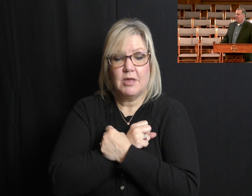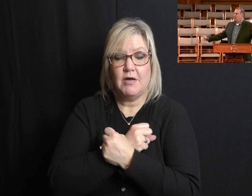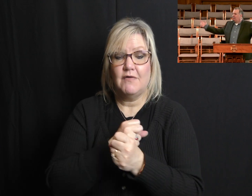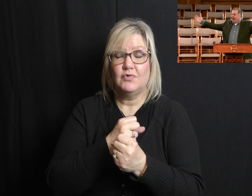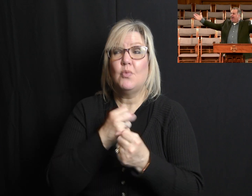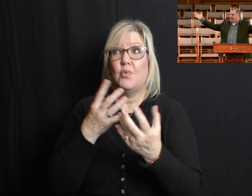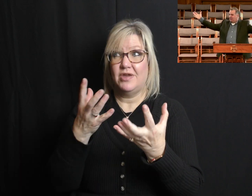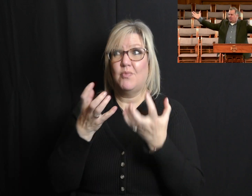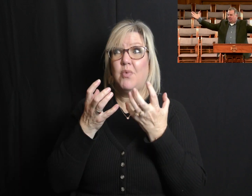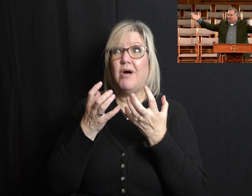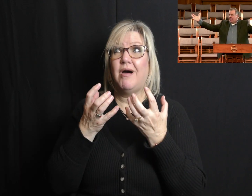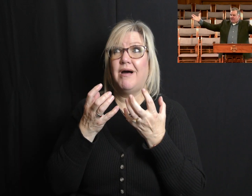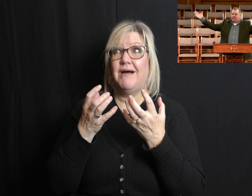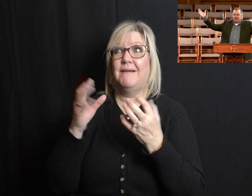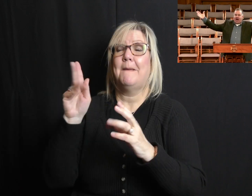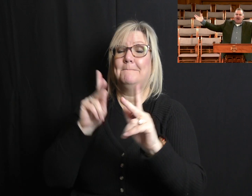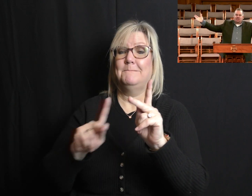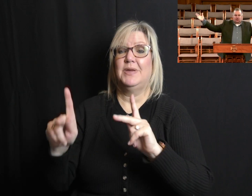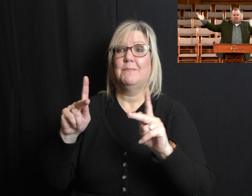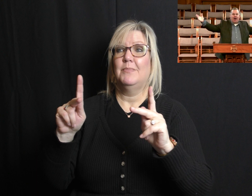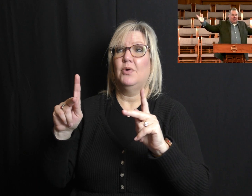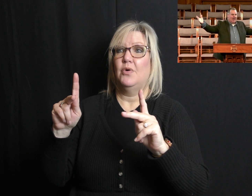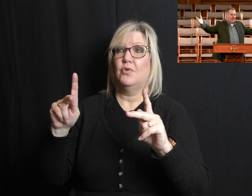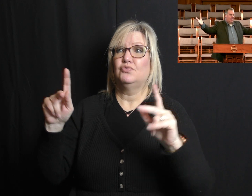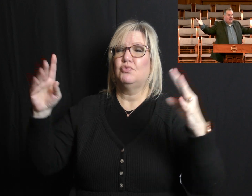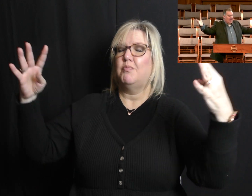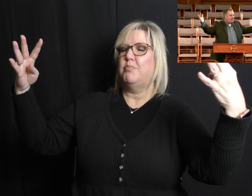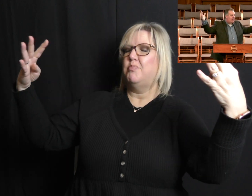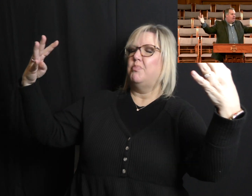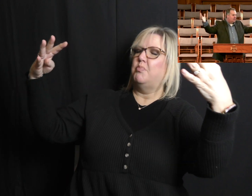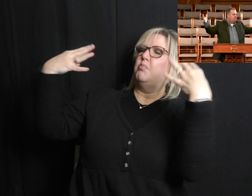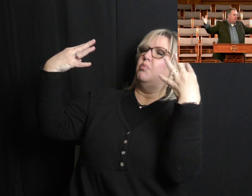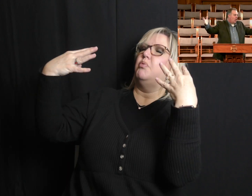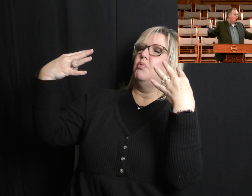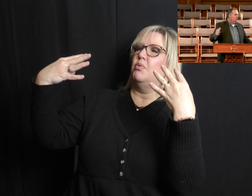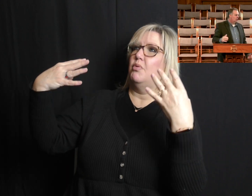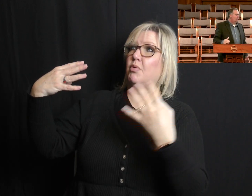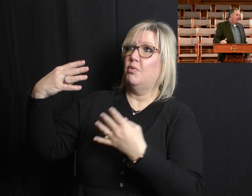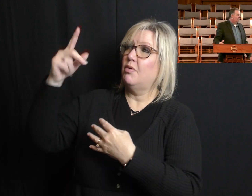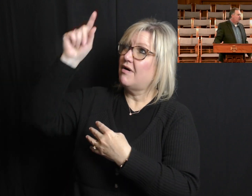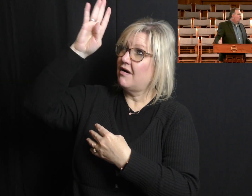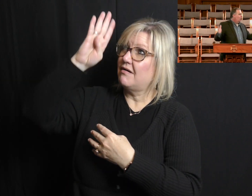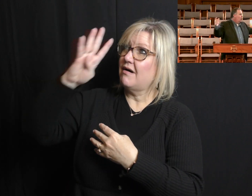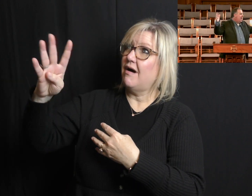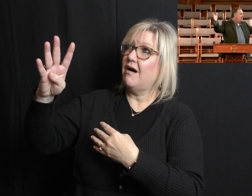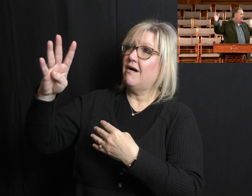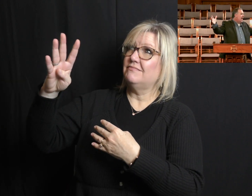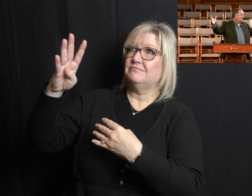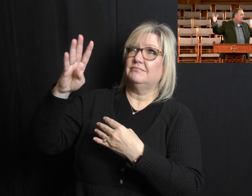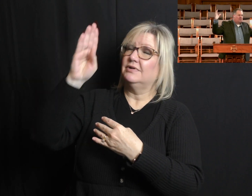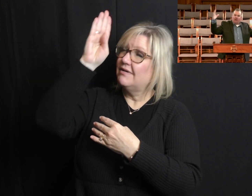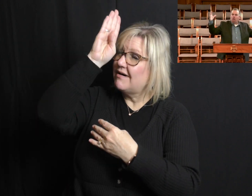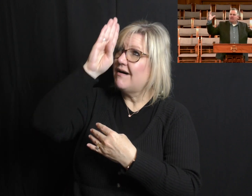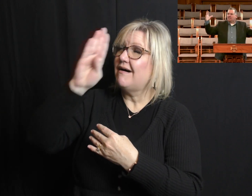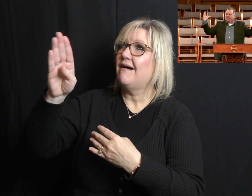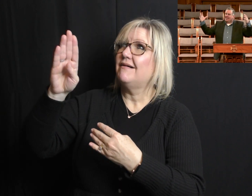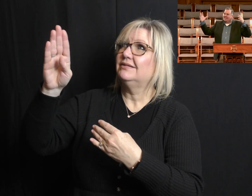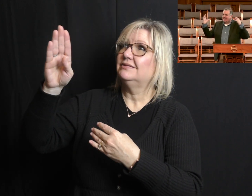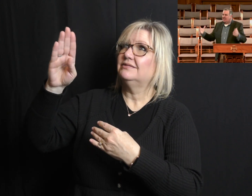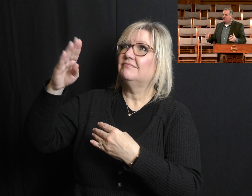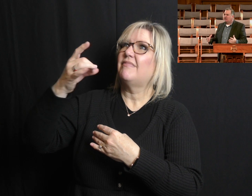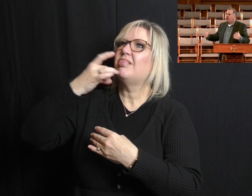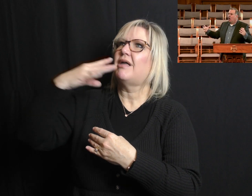like to bask in God's spotlight that doesn't belong to us. We like to focus